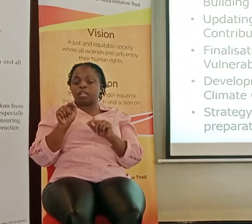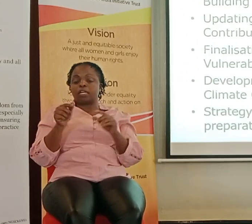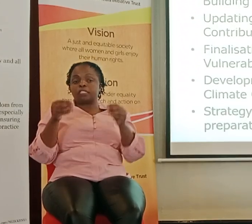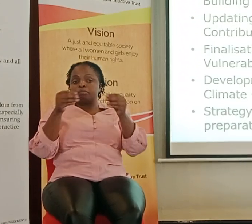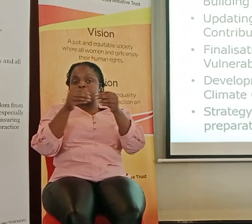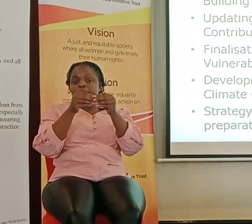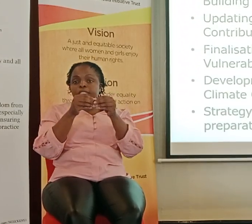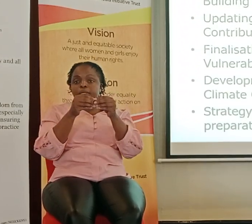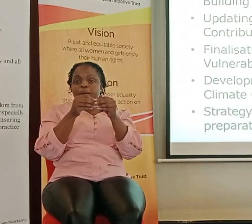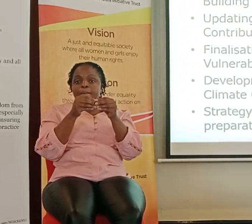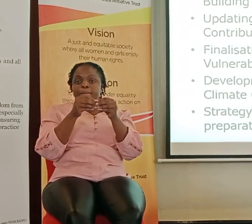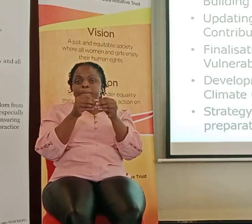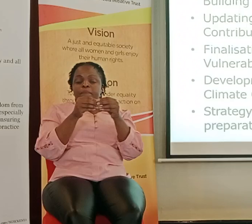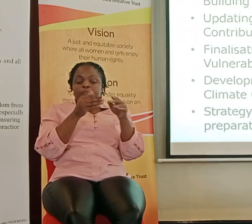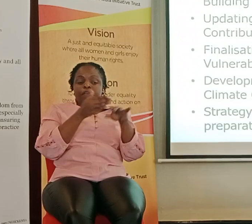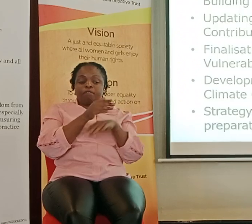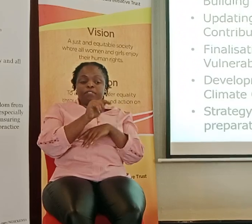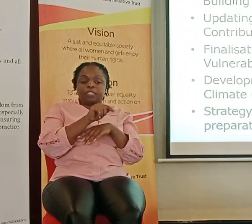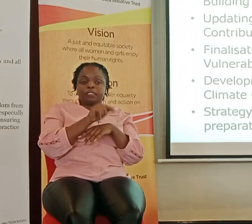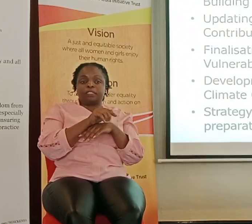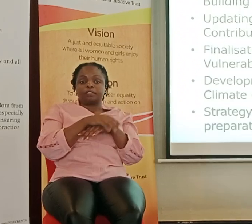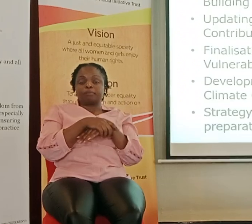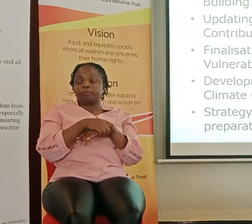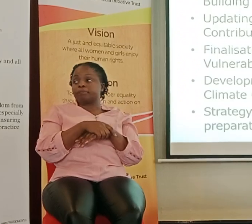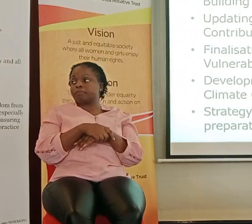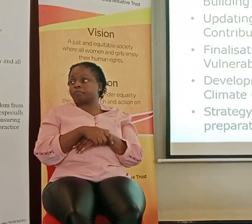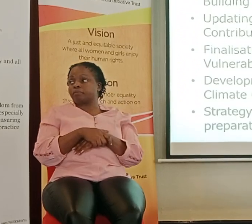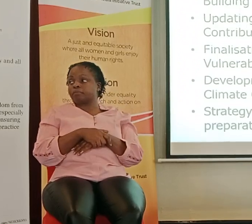meeting after this.